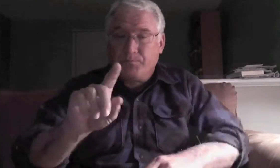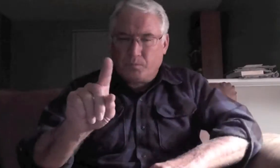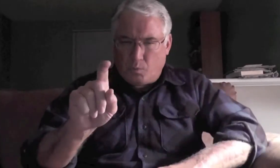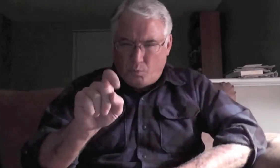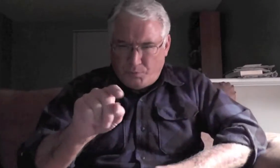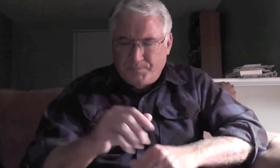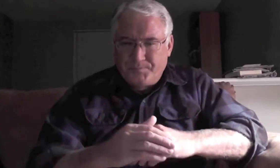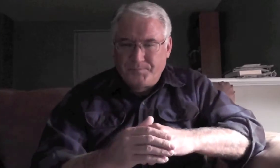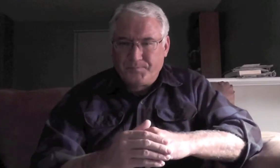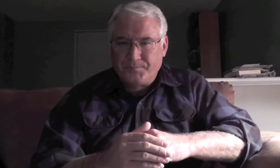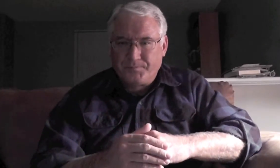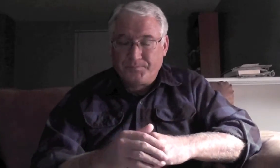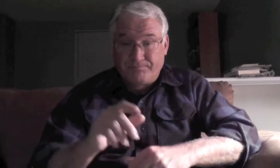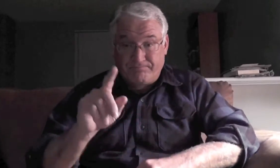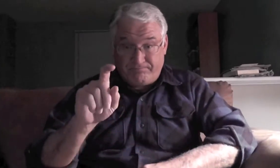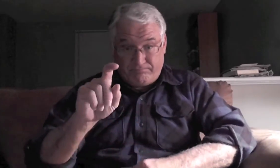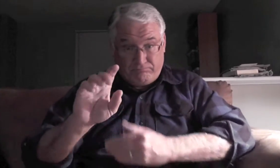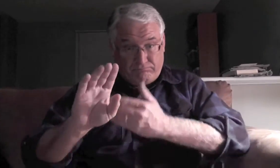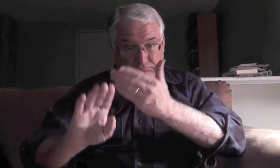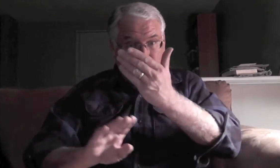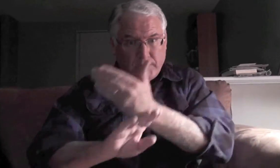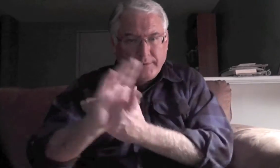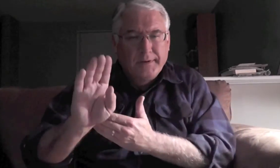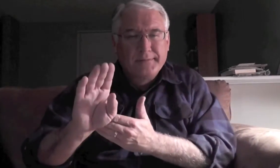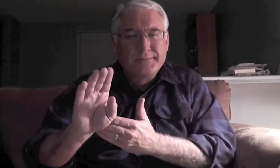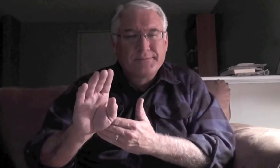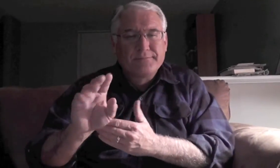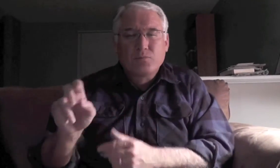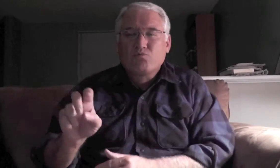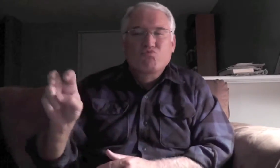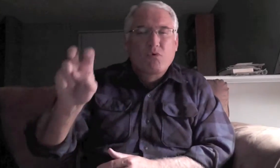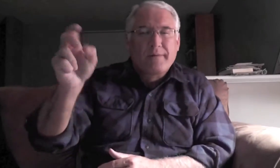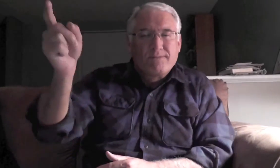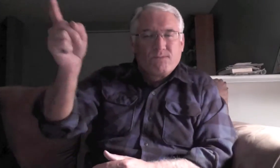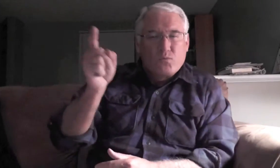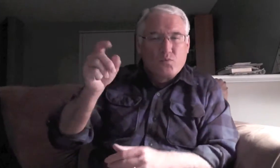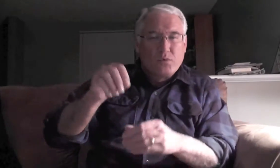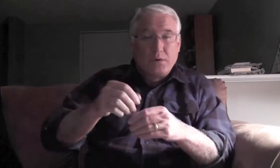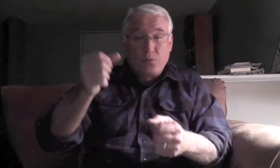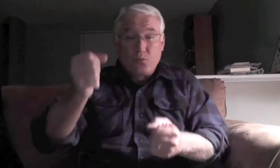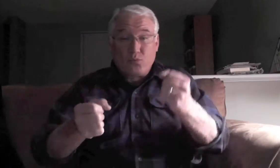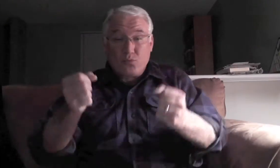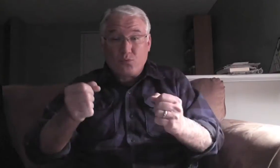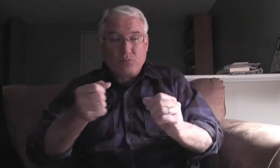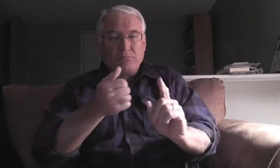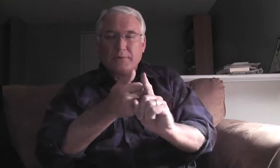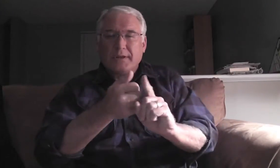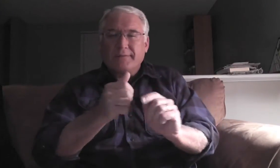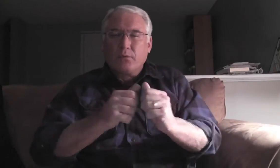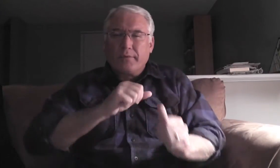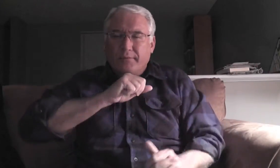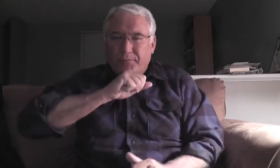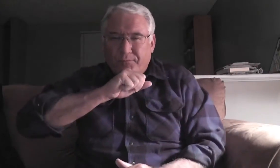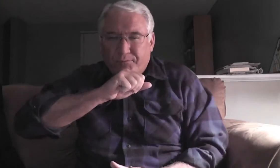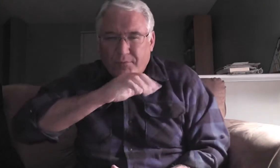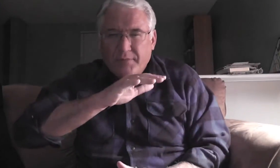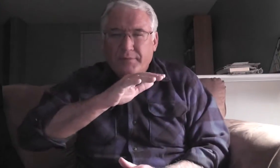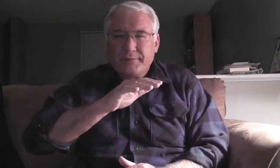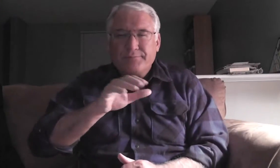writings. I have a question. Would you feel safe traveling around in a car where there